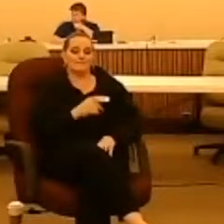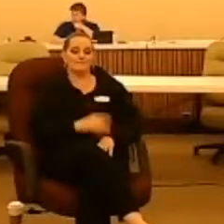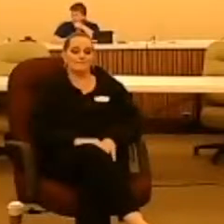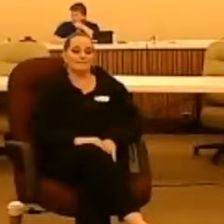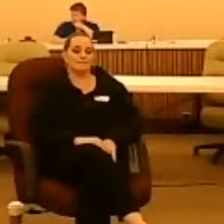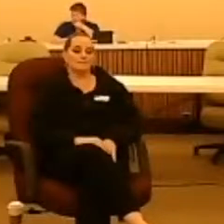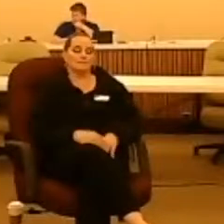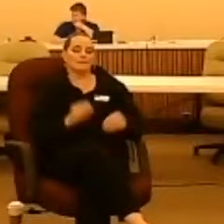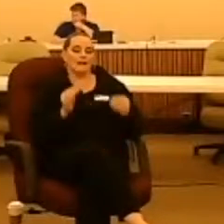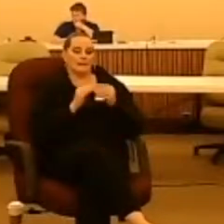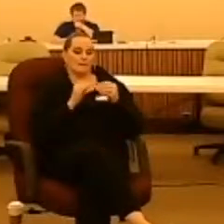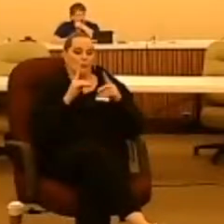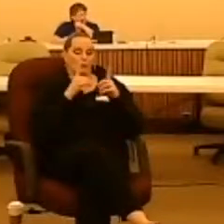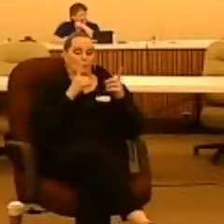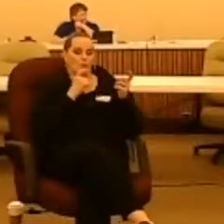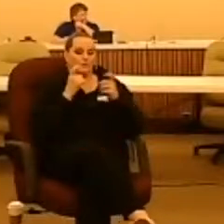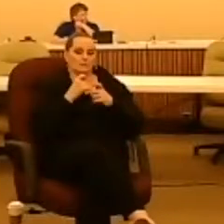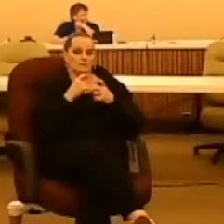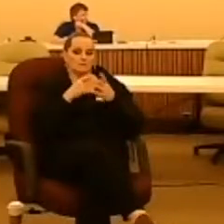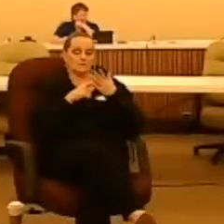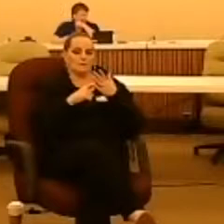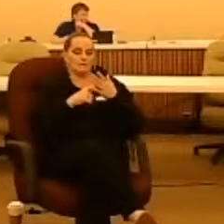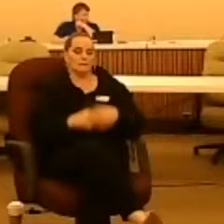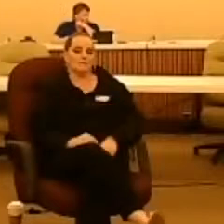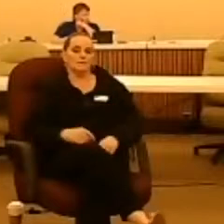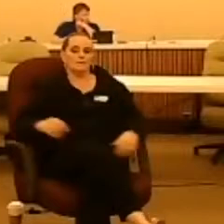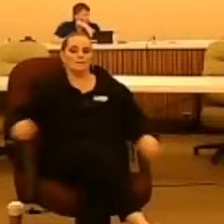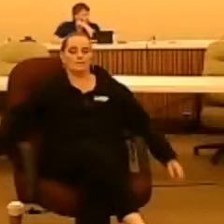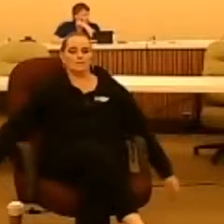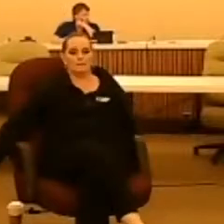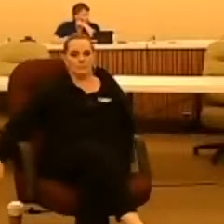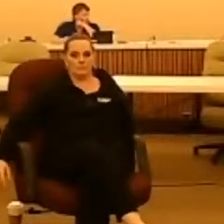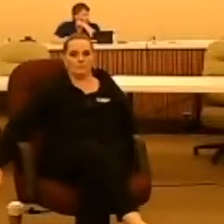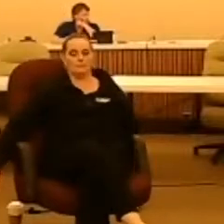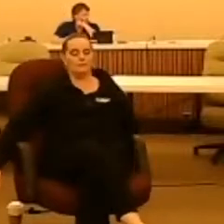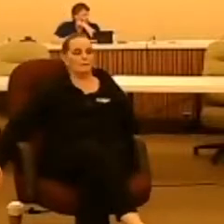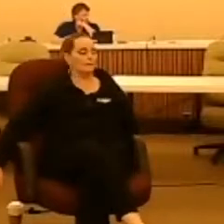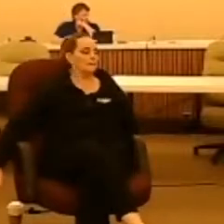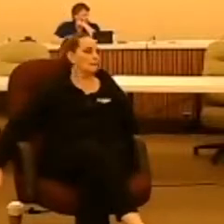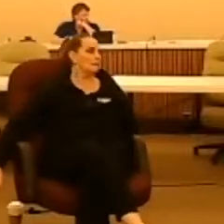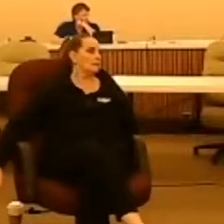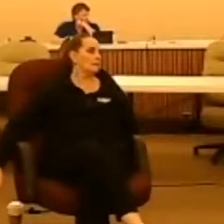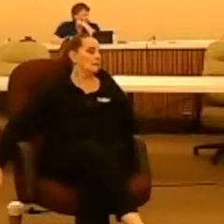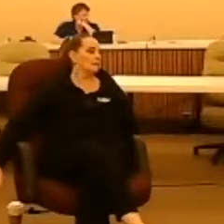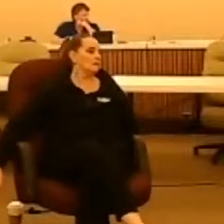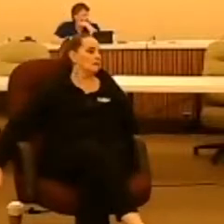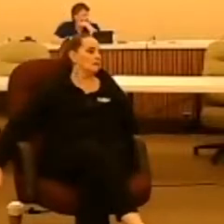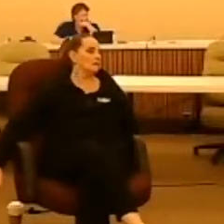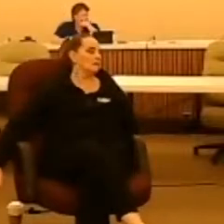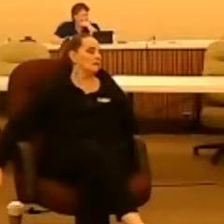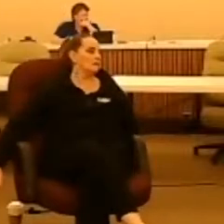Any further question, discussion? You want to amend, make a motion to amend?